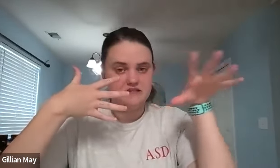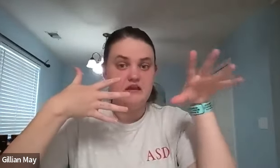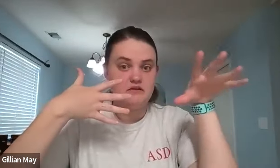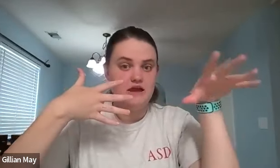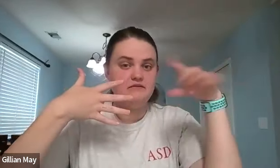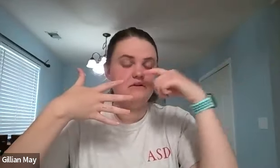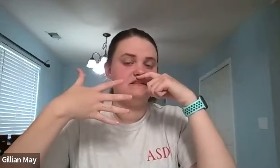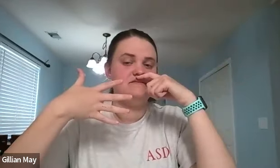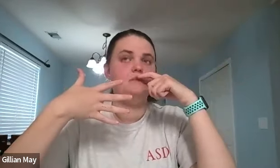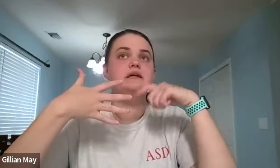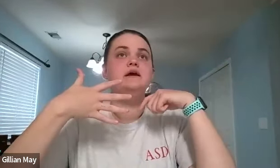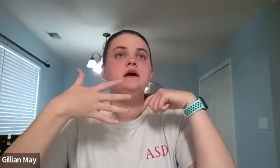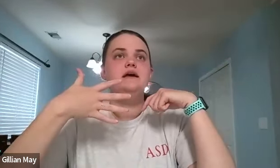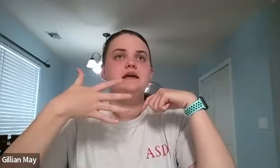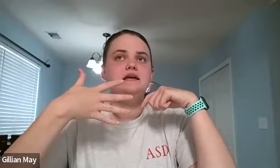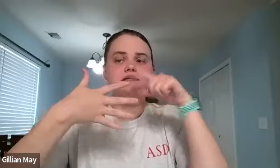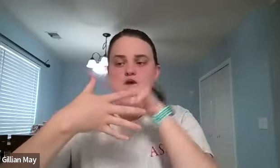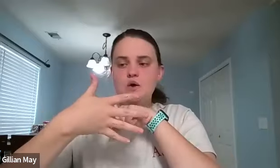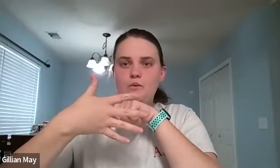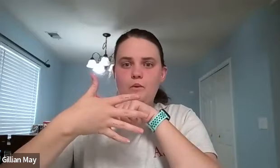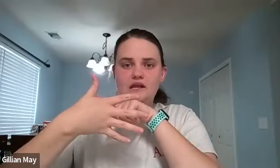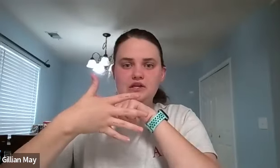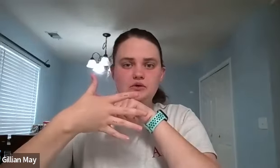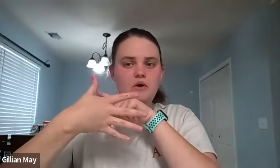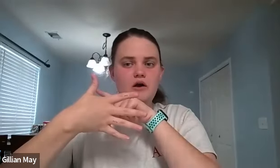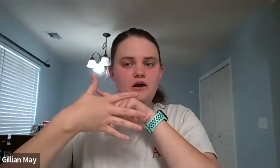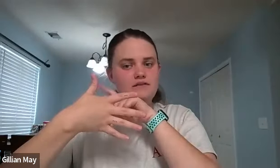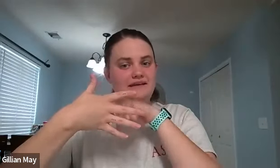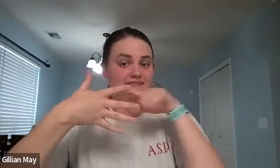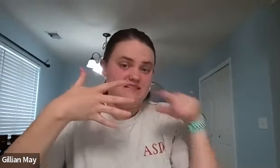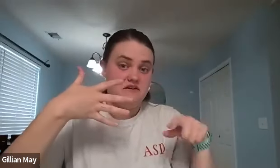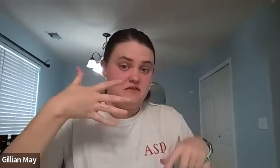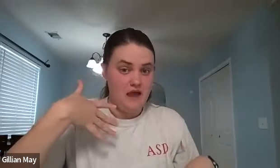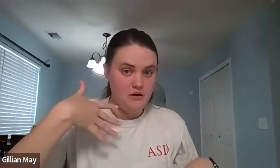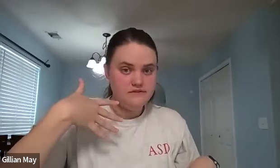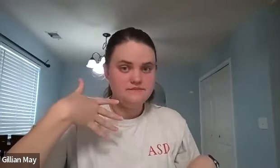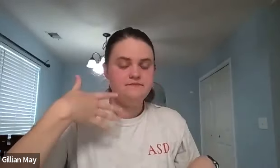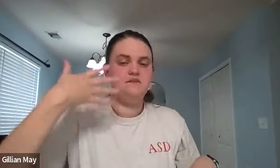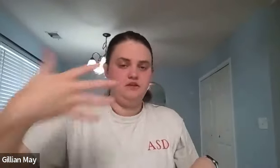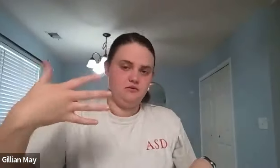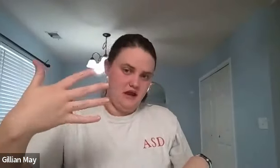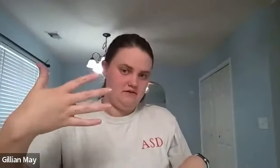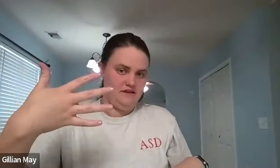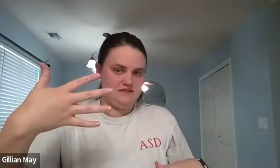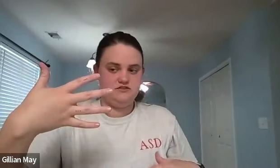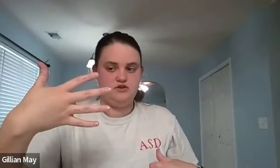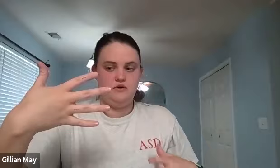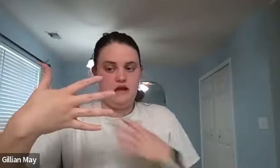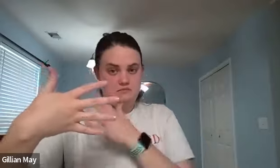can relate to family, is when you are like listing them out, you would have it like this, so hand